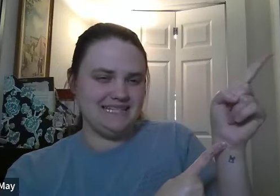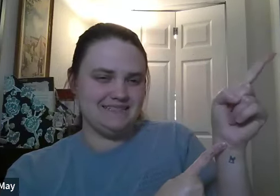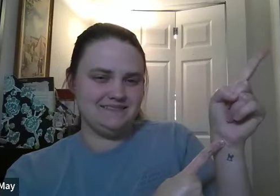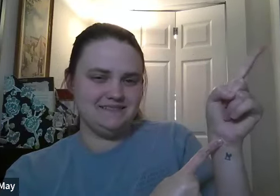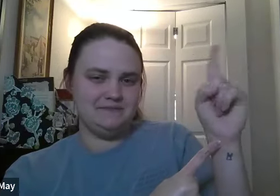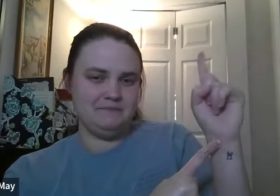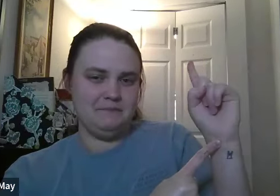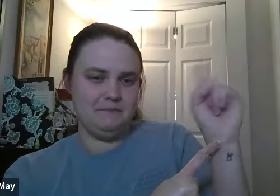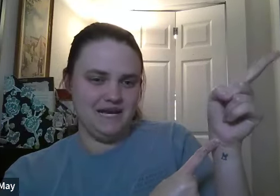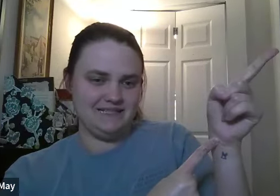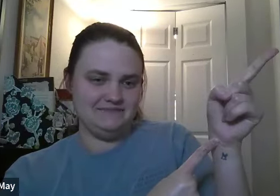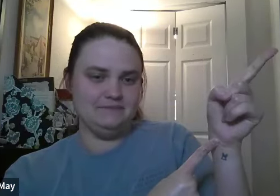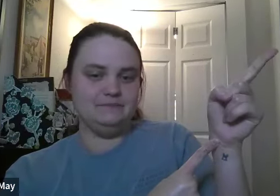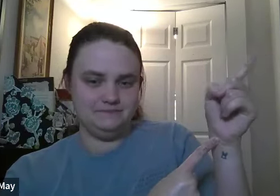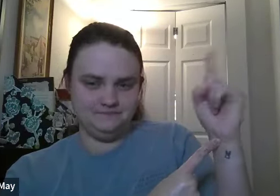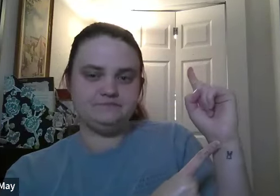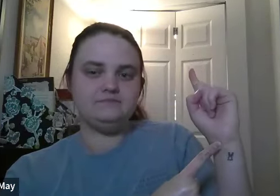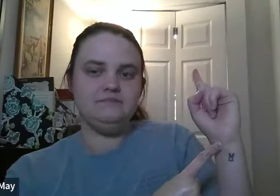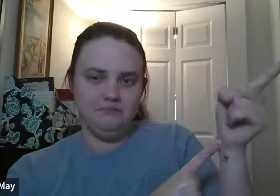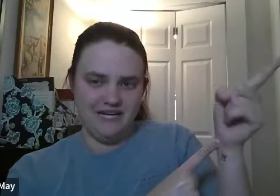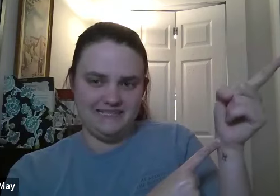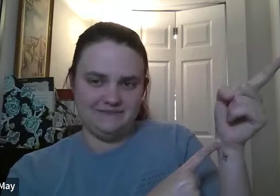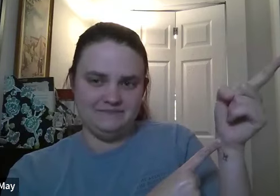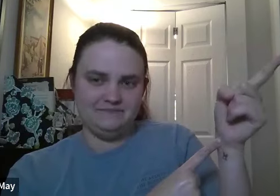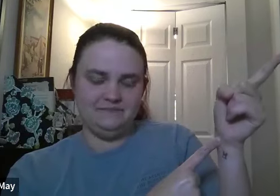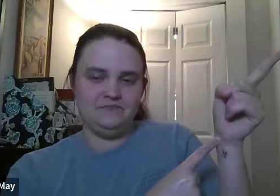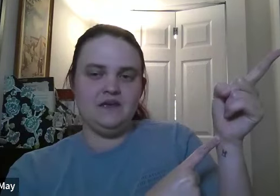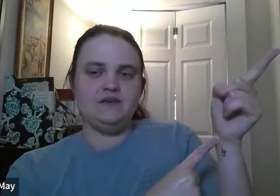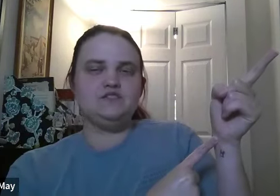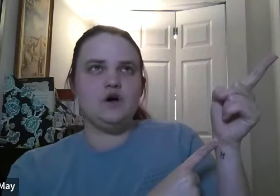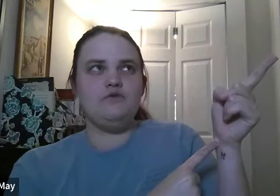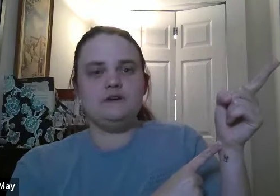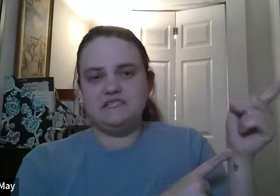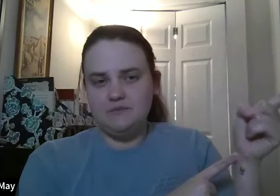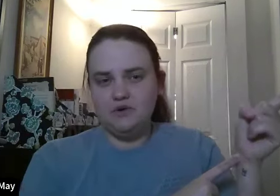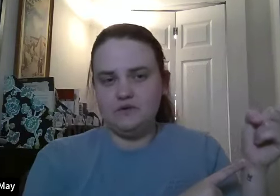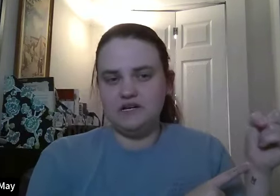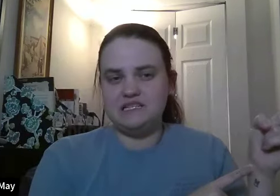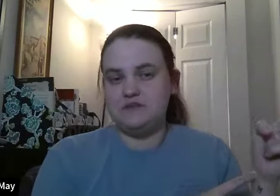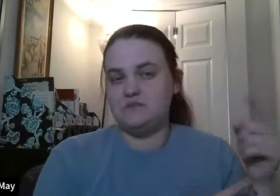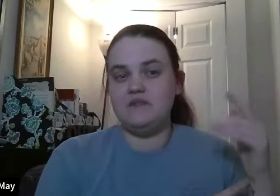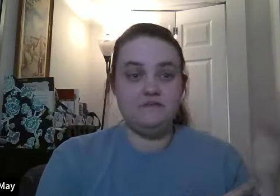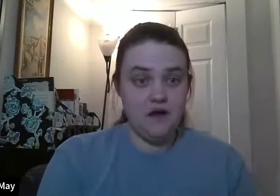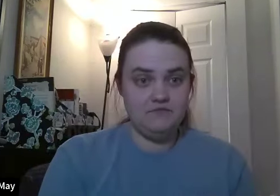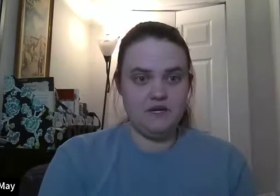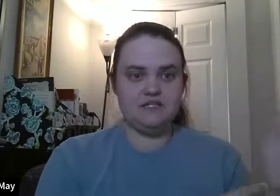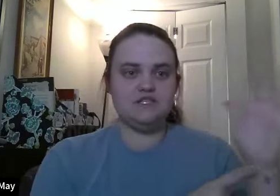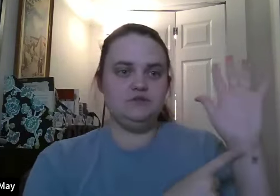minute, minute, minute. So for example, if you were going to say something like 5 minutes, you would